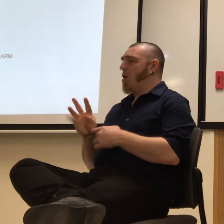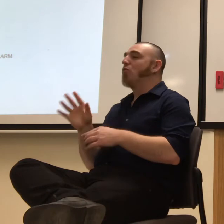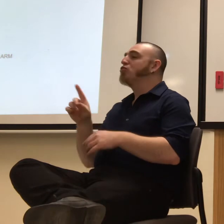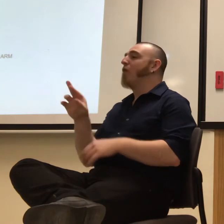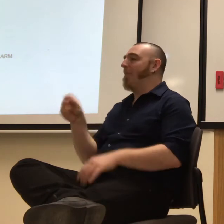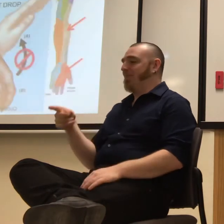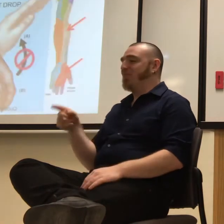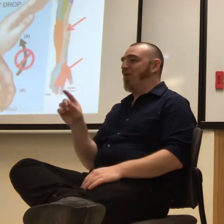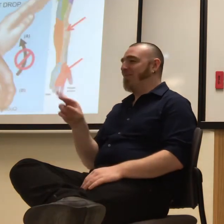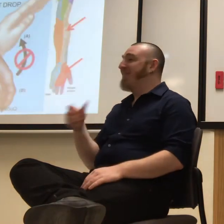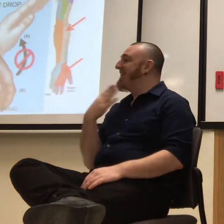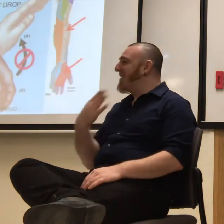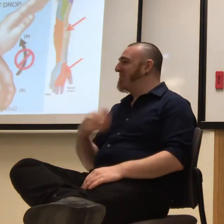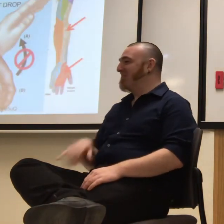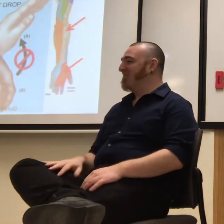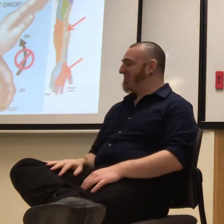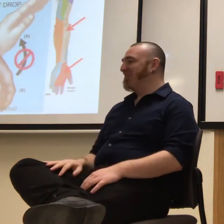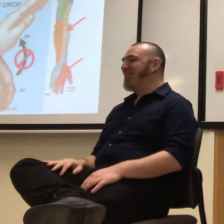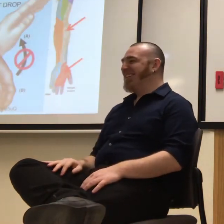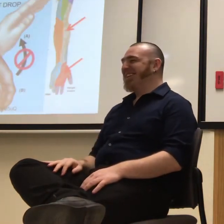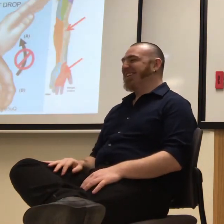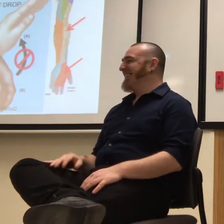drops.